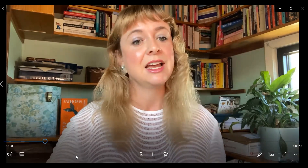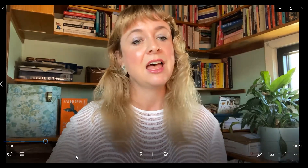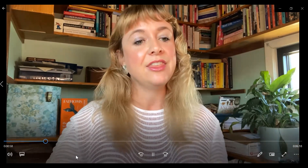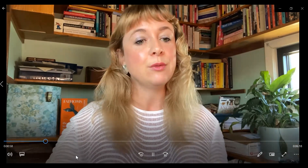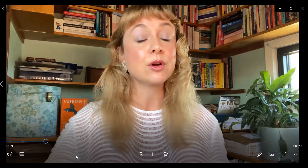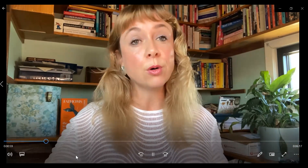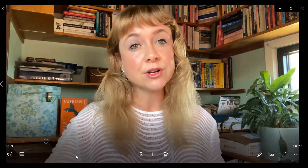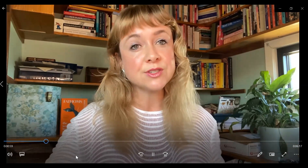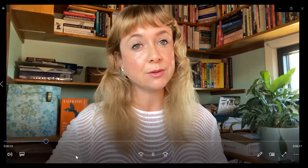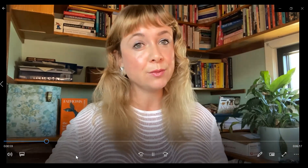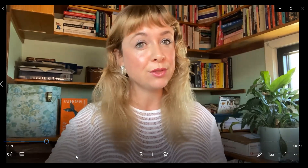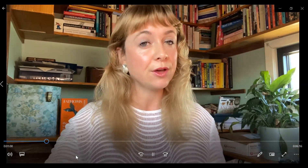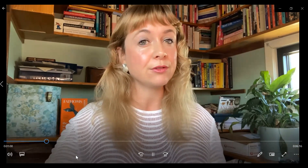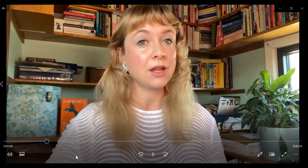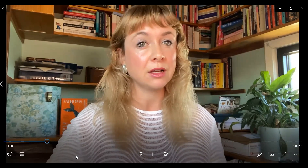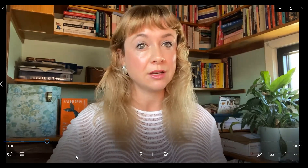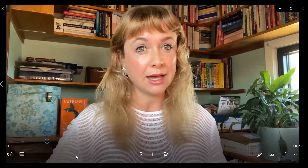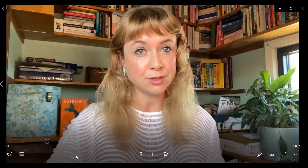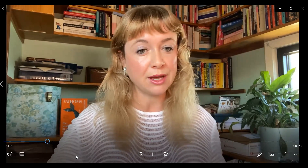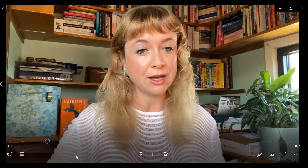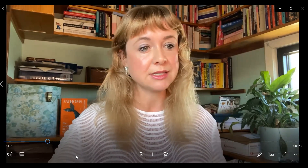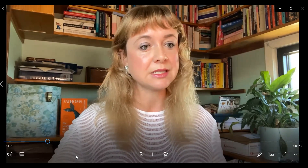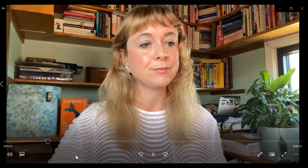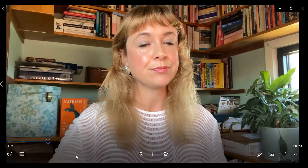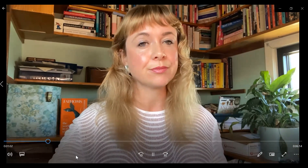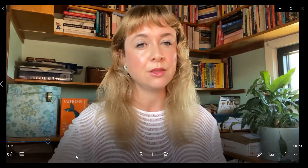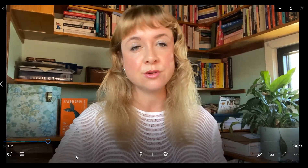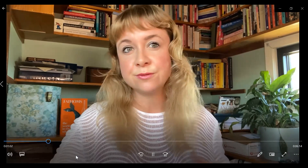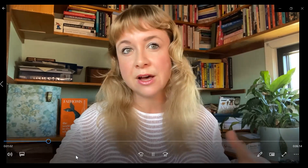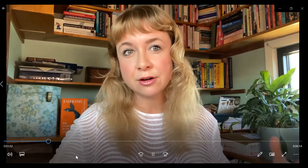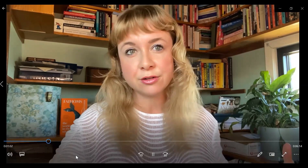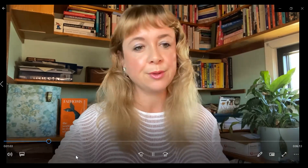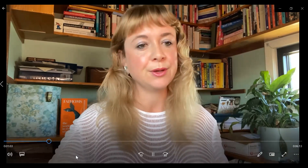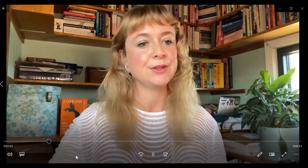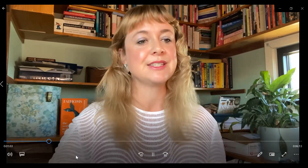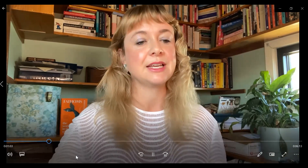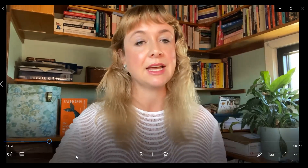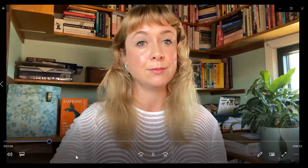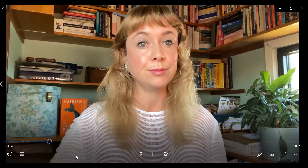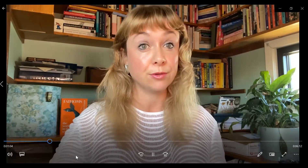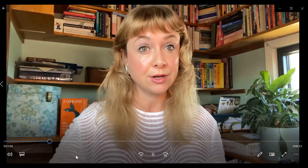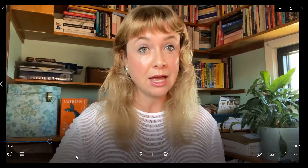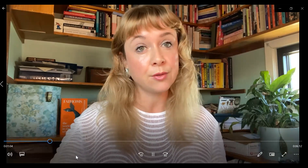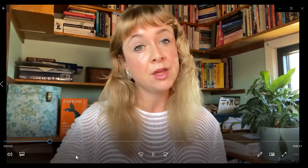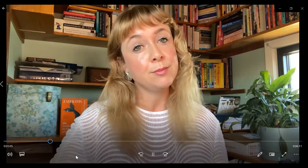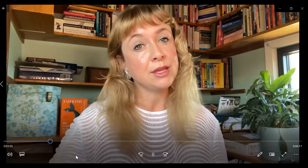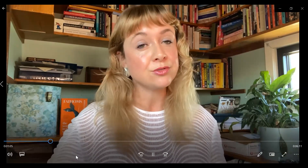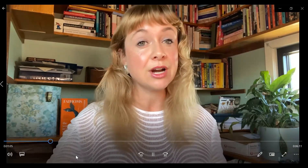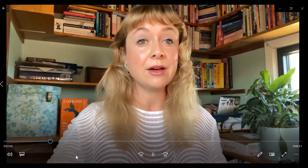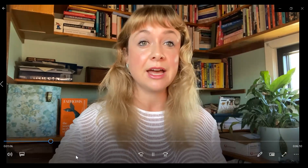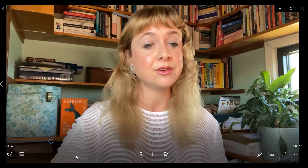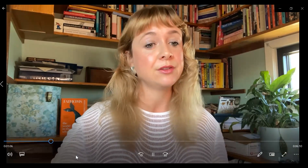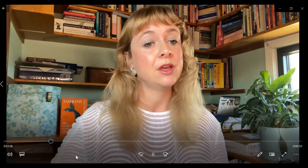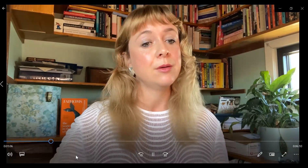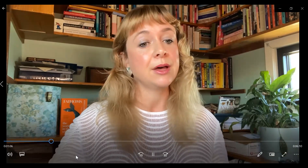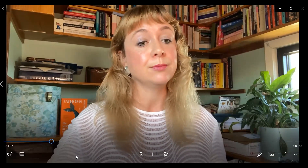distances, they were chorusing with further flung counterparts, those far-off birds that had before now been